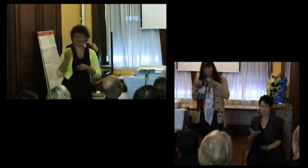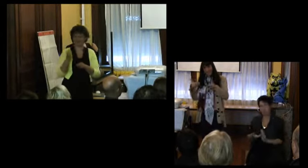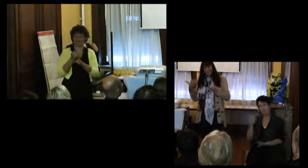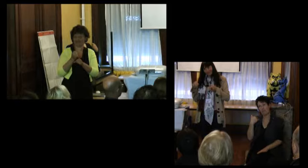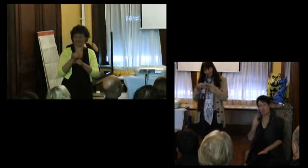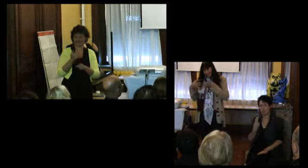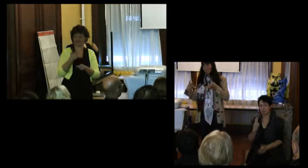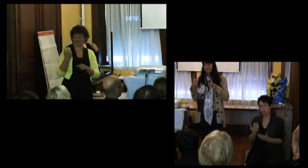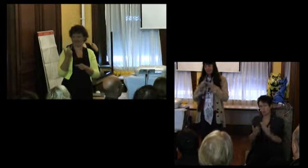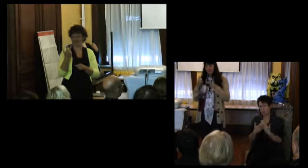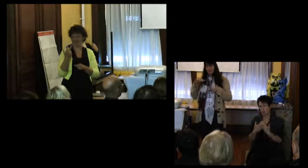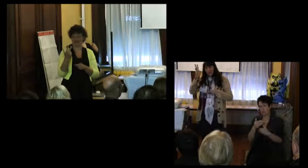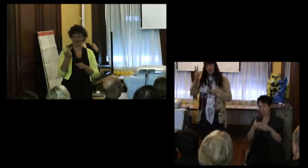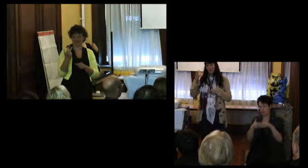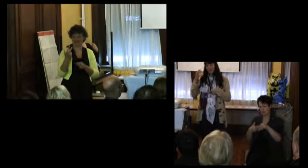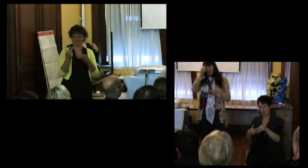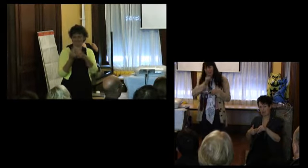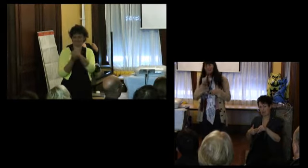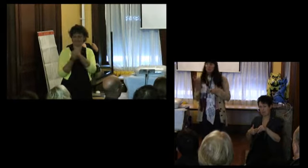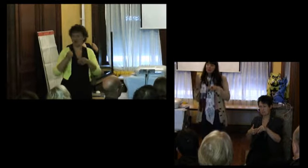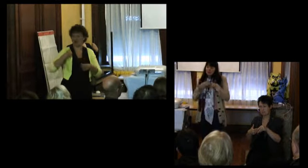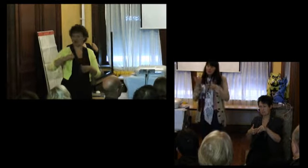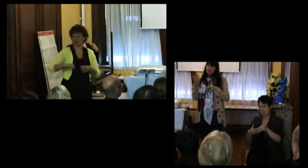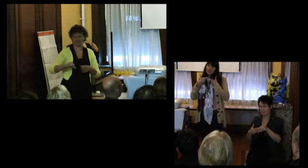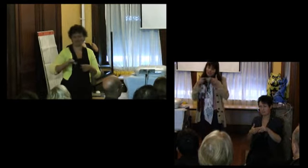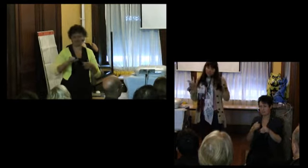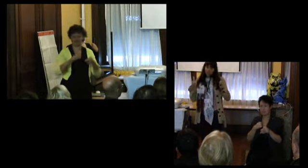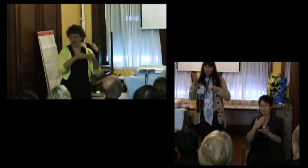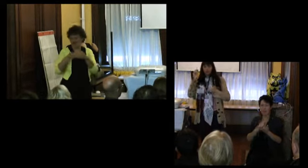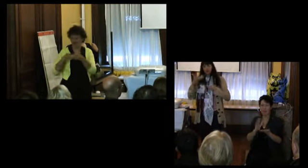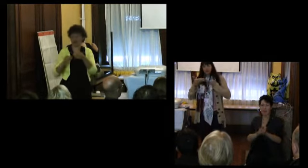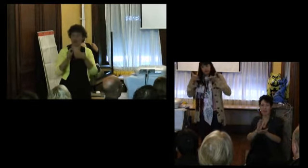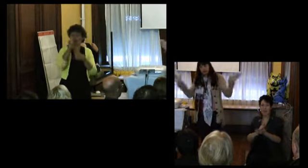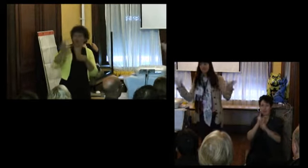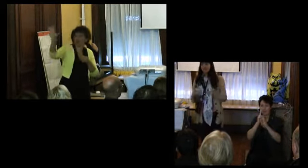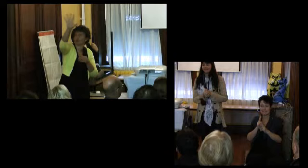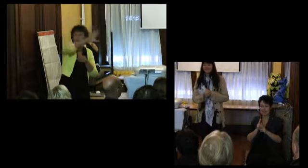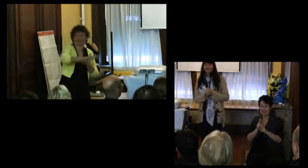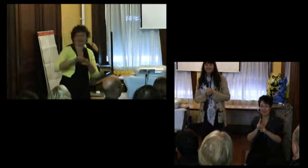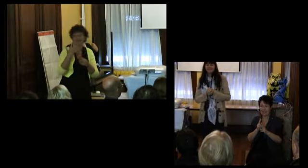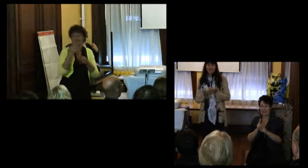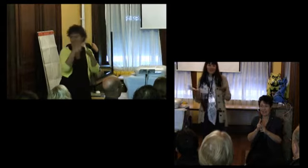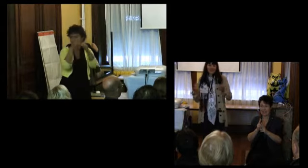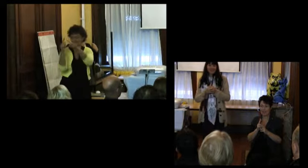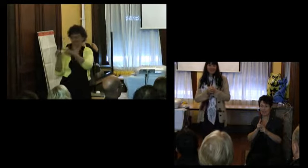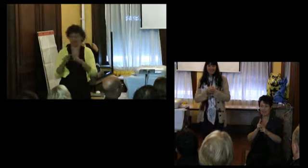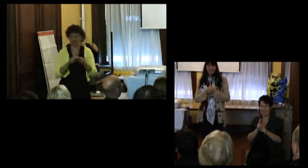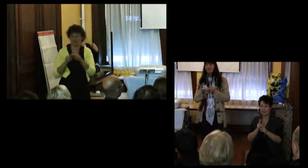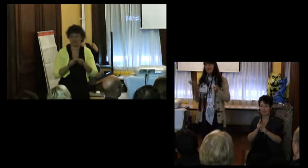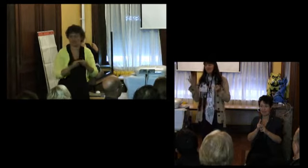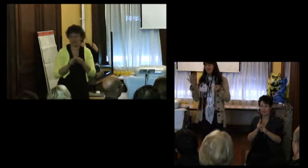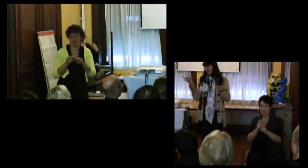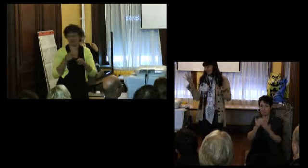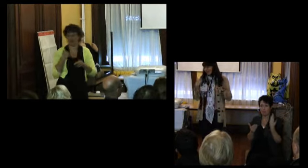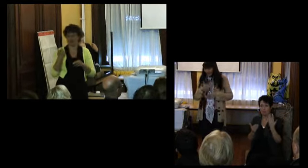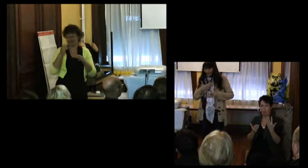other guides, and I'm very happy to see that things are developing for accessibility in the museums